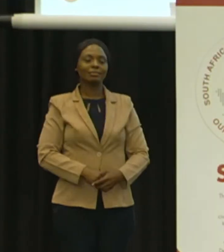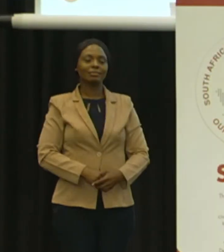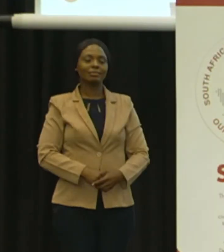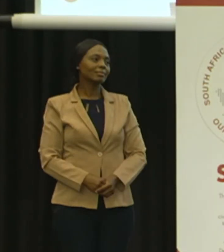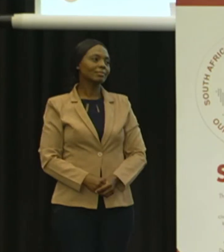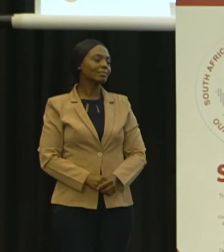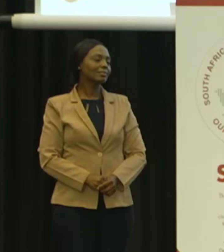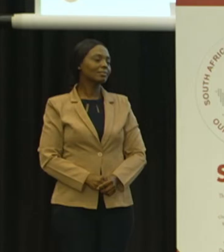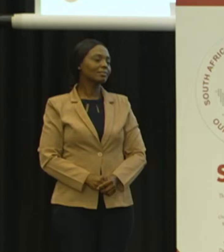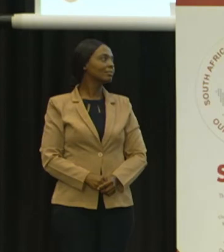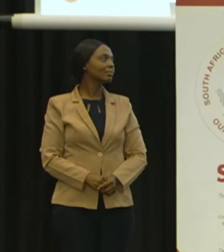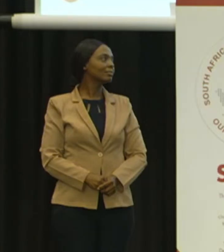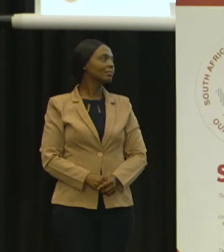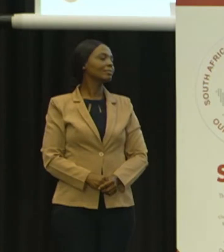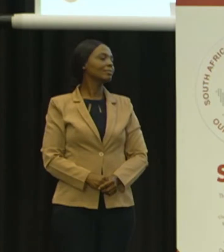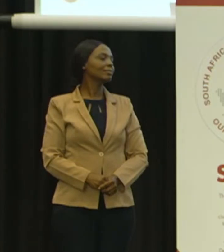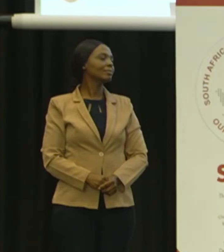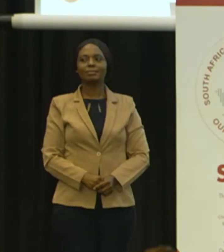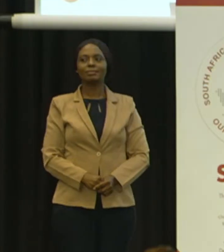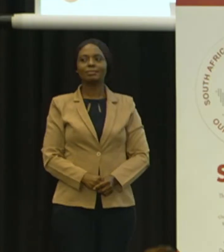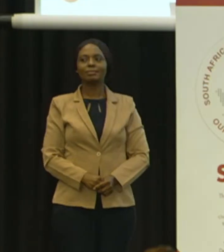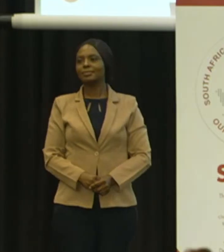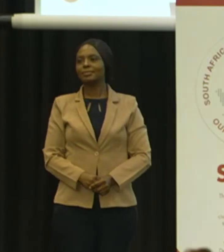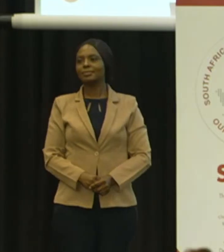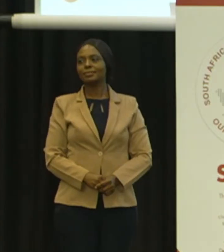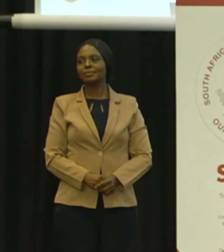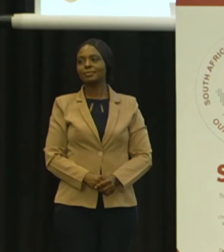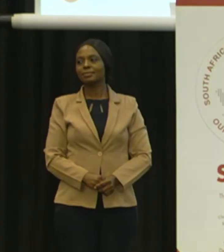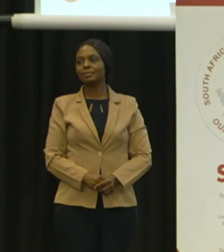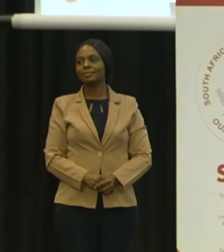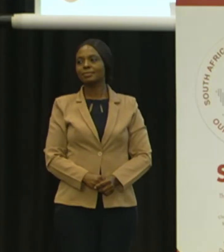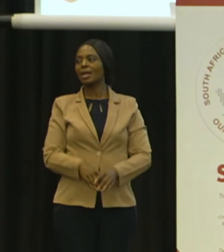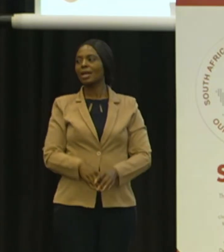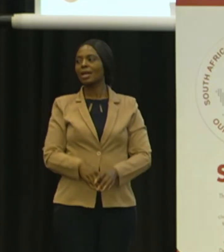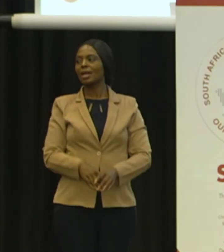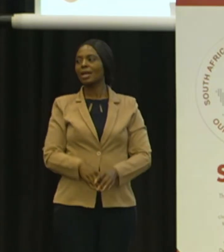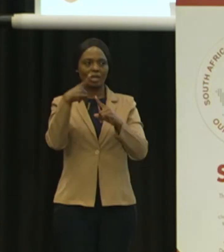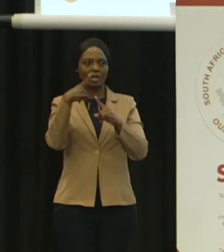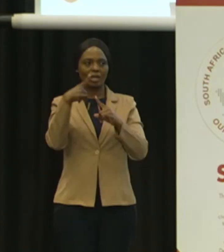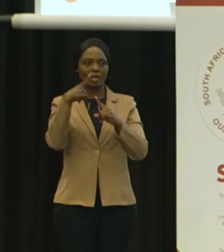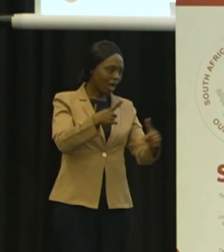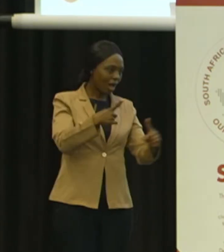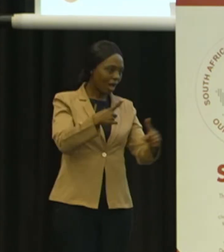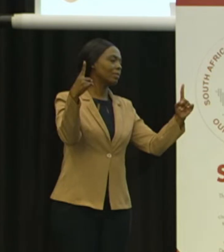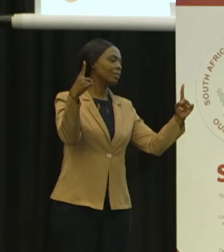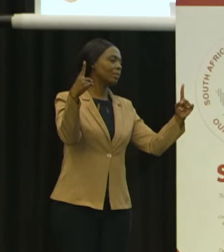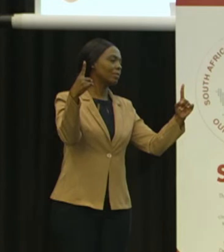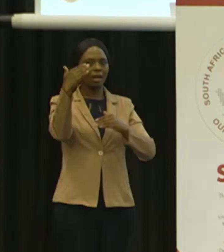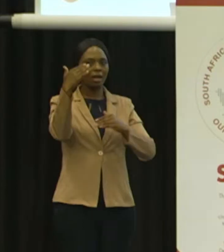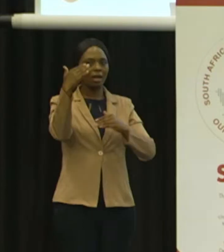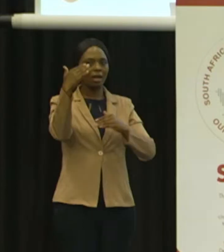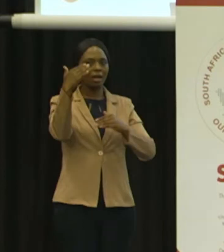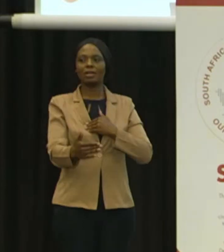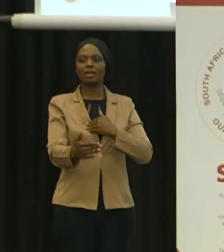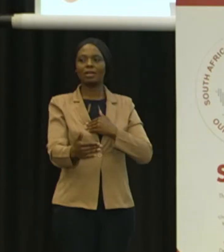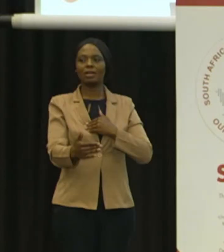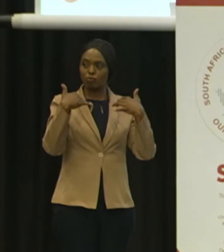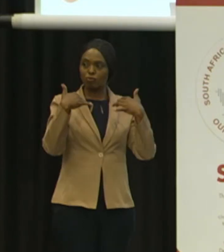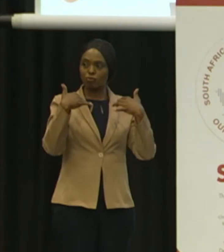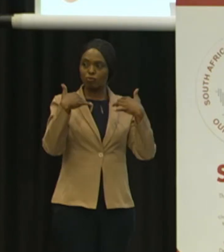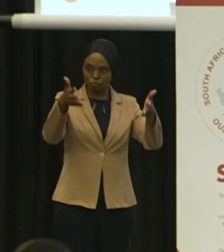It's a very short announcement. After this session, we have arranged a very